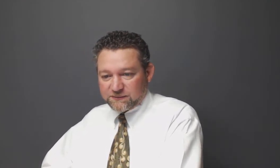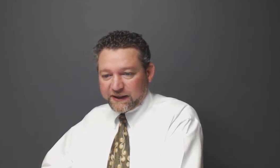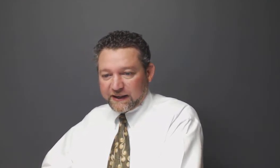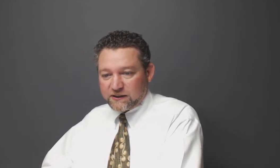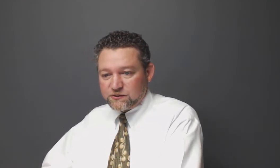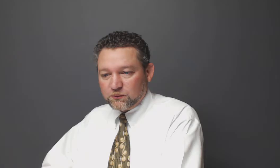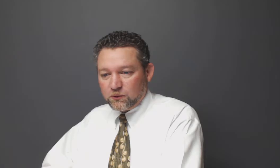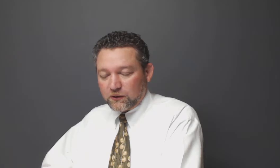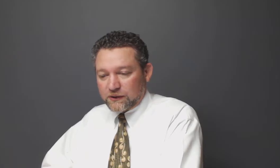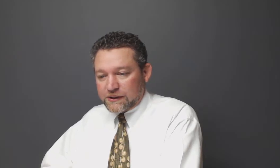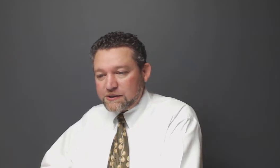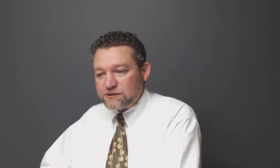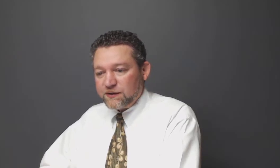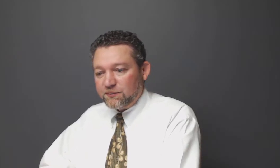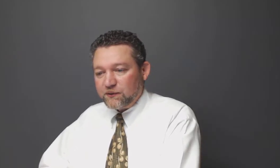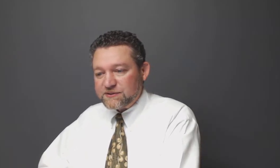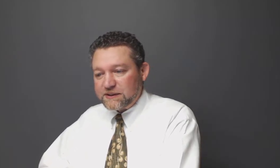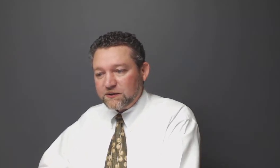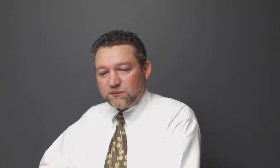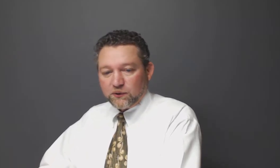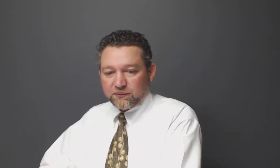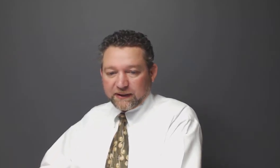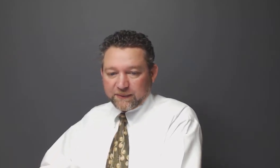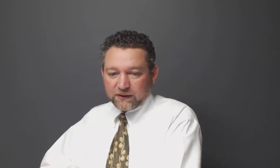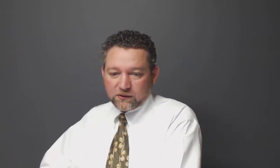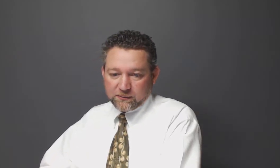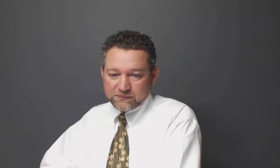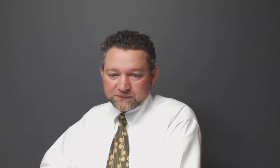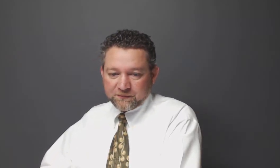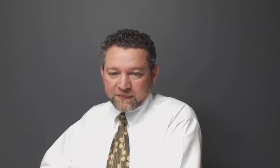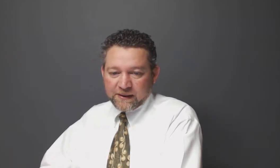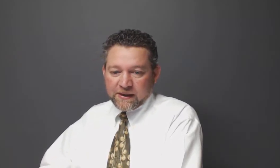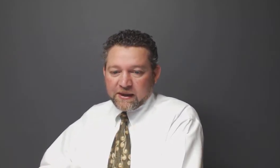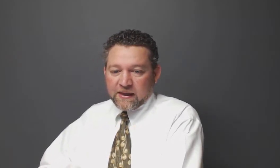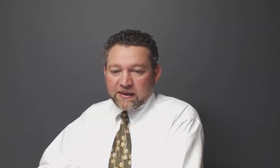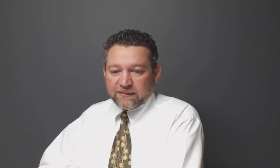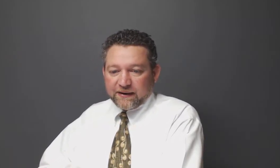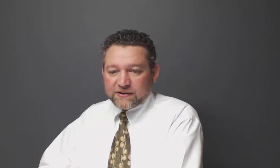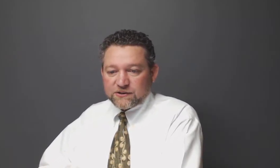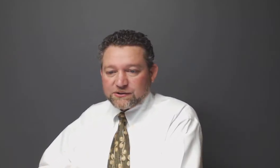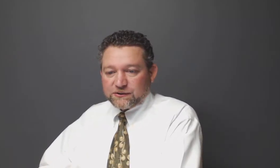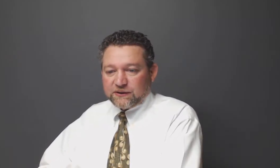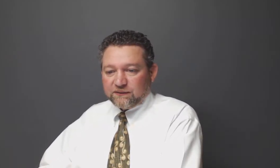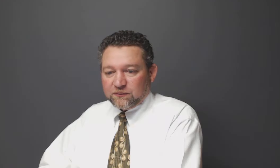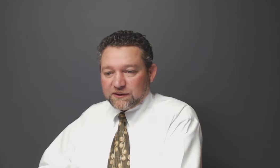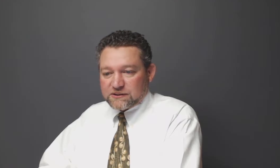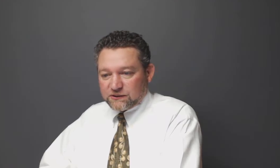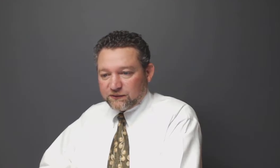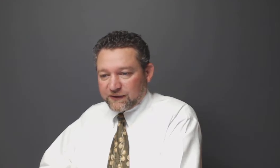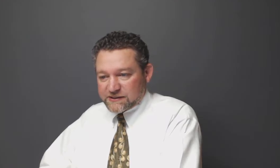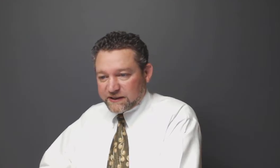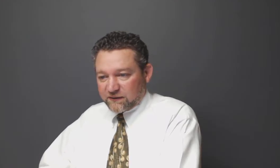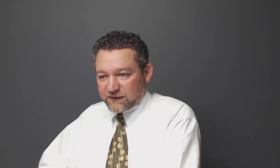my hands to war, so that a bow of steel is broken by mine arms. Thou hast also given me the shield of thy